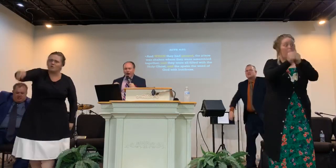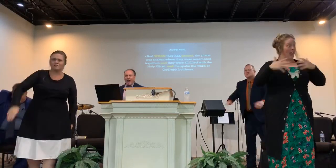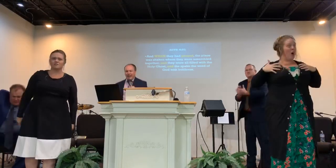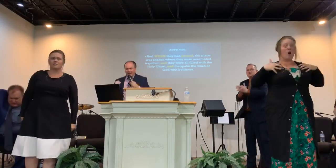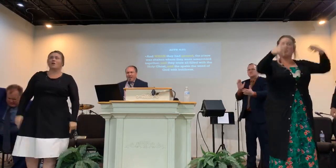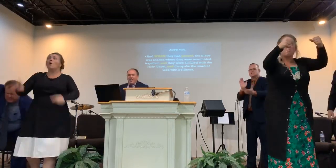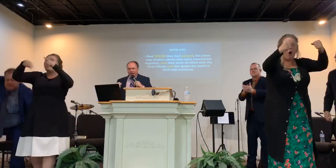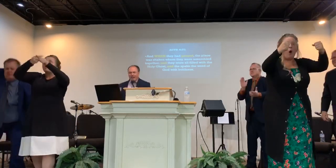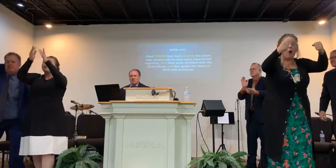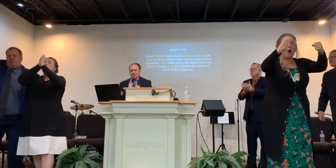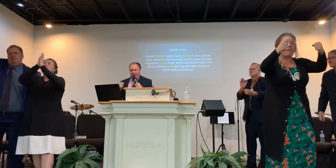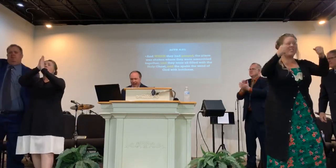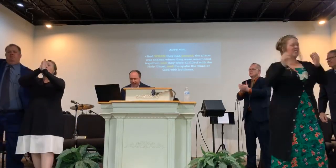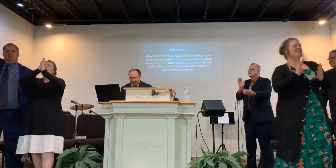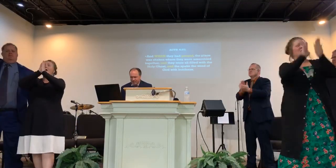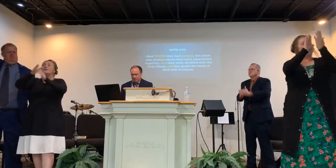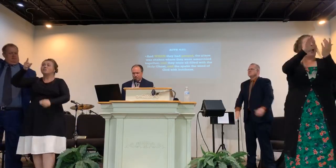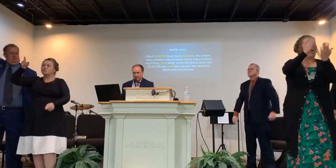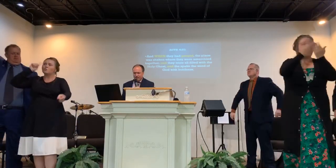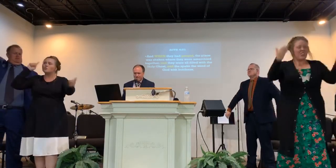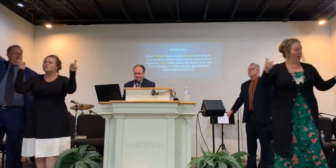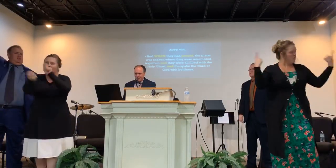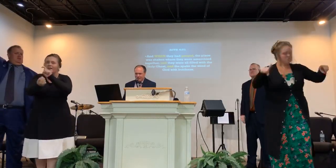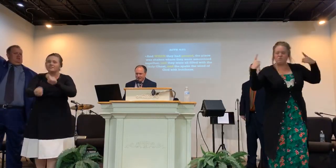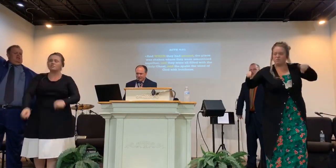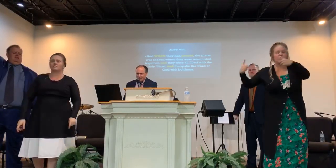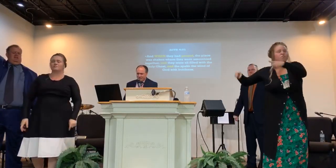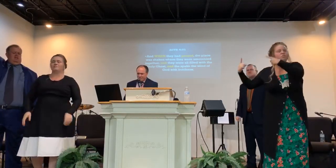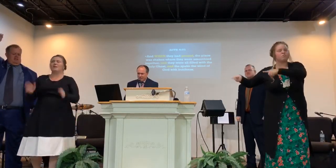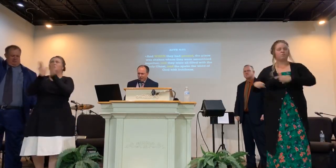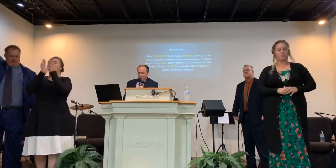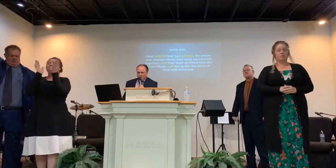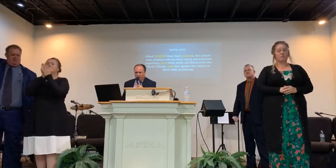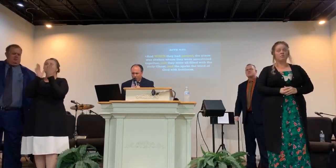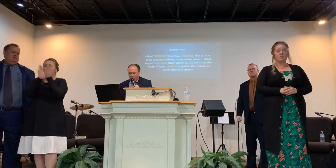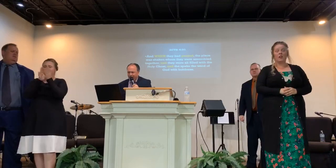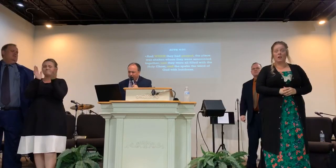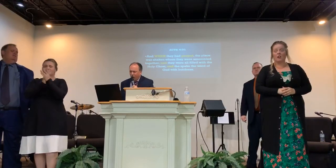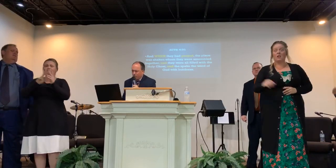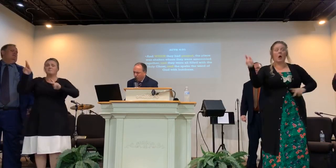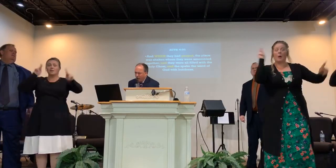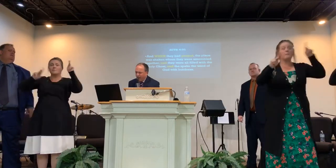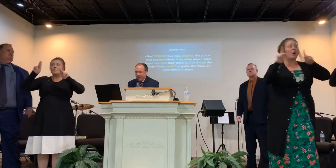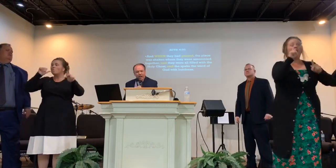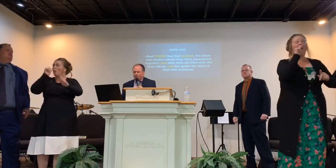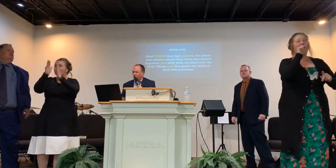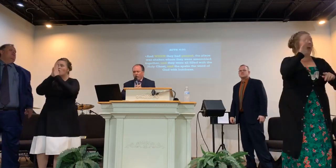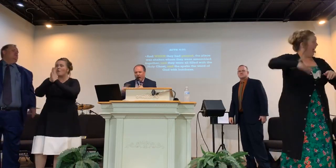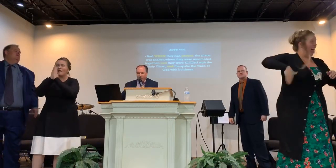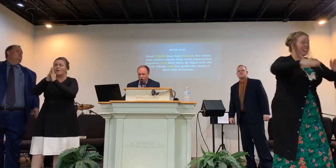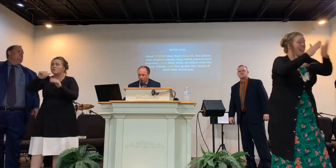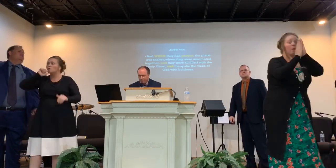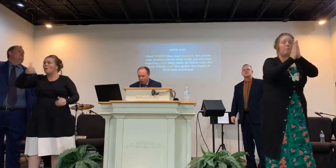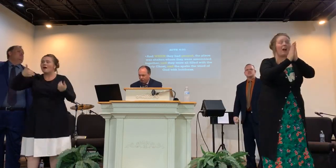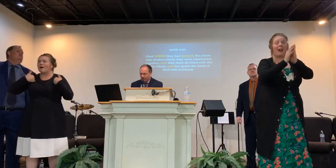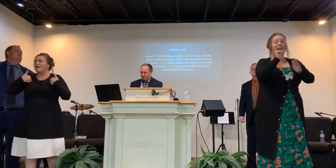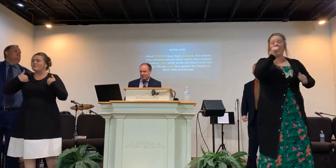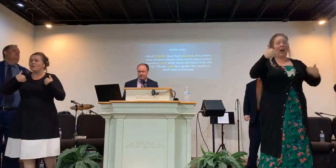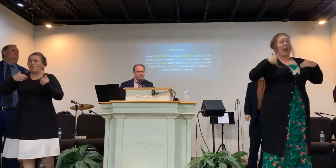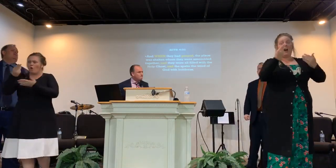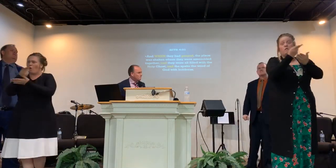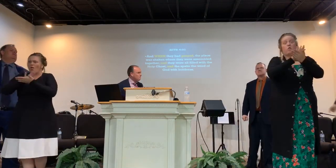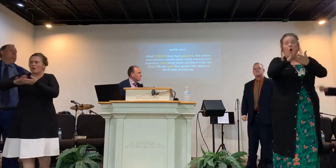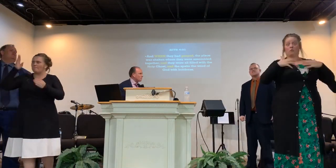they prayed, things changed. People that don't pray don't have holy